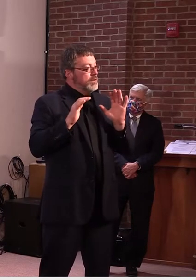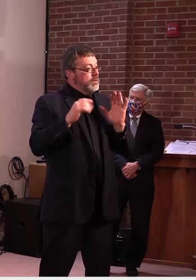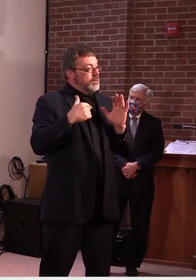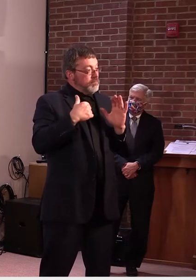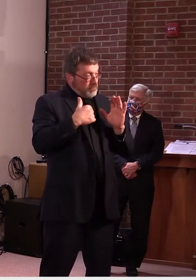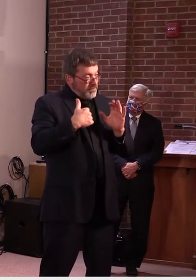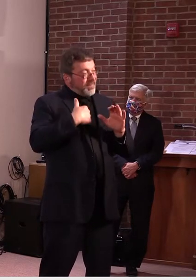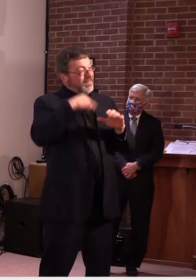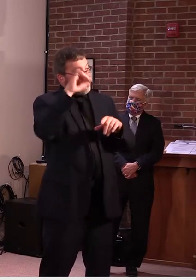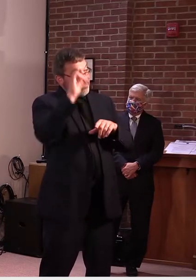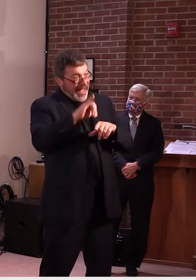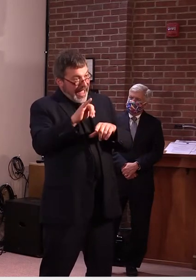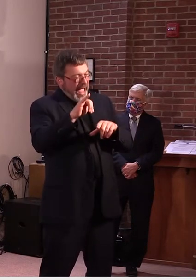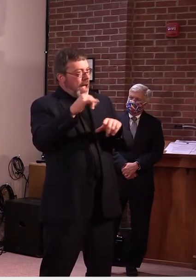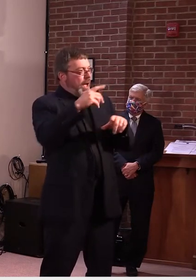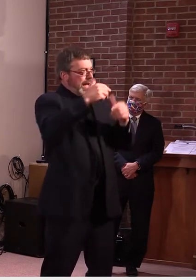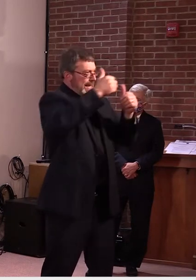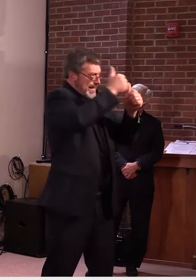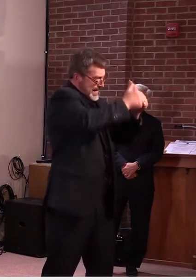Um, so I'd encourage you to look at that.